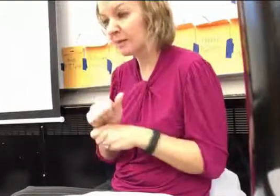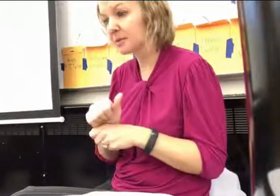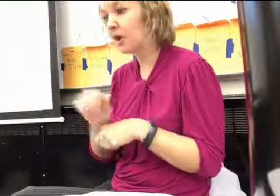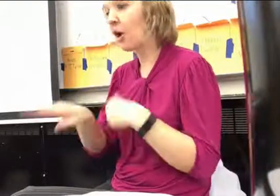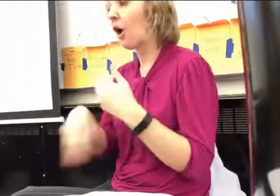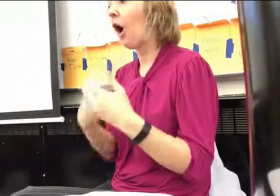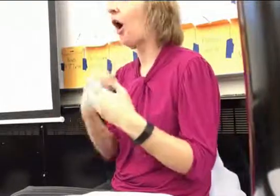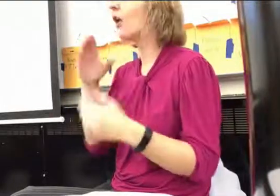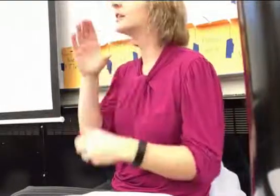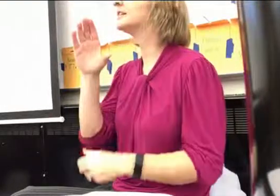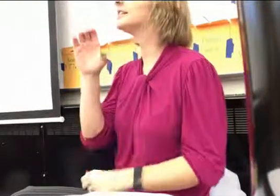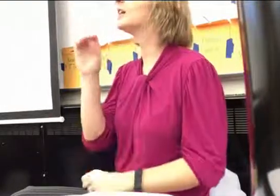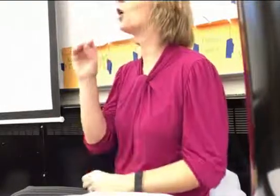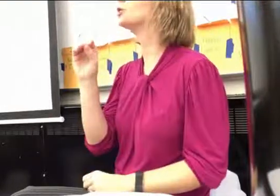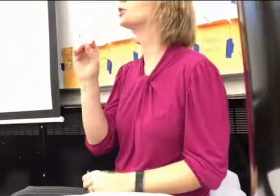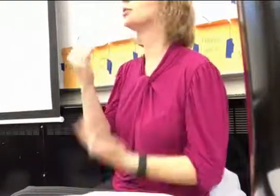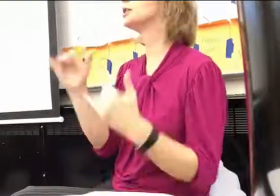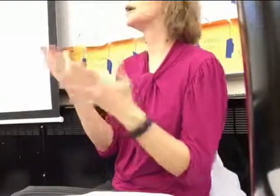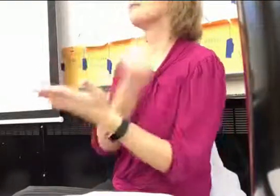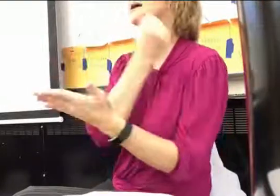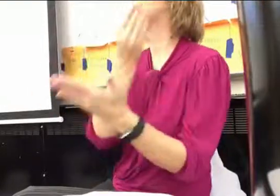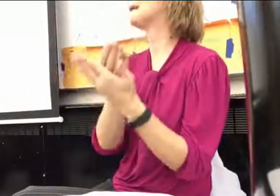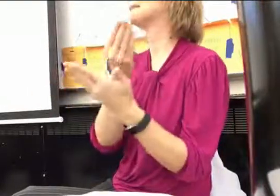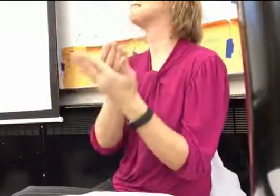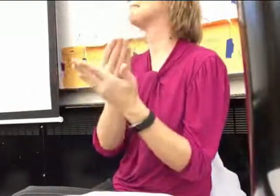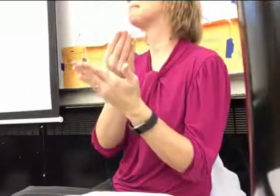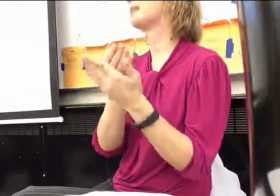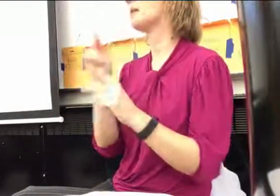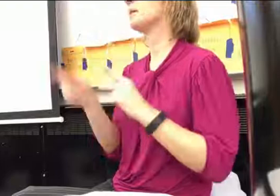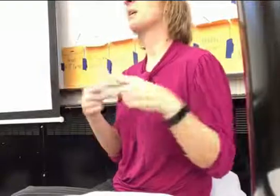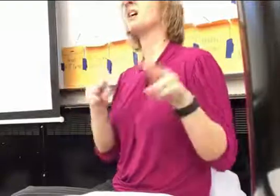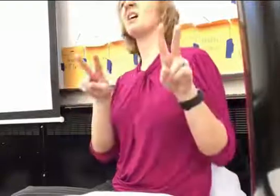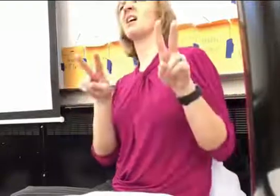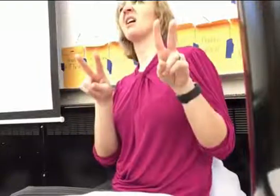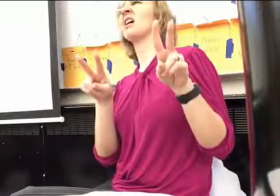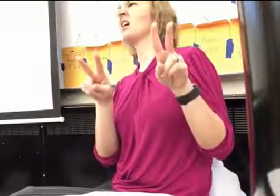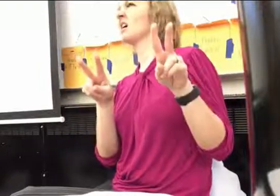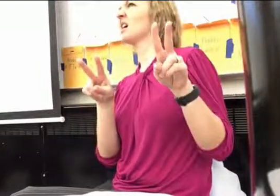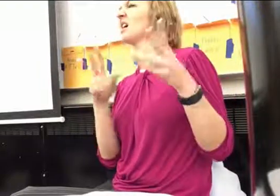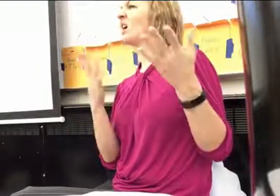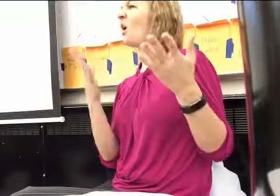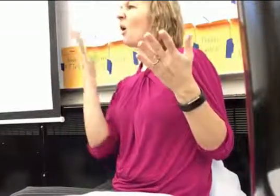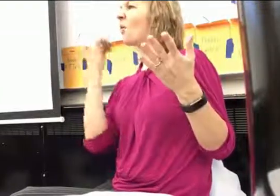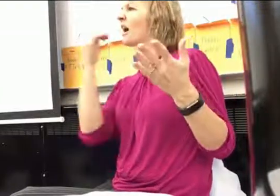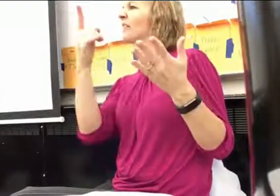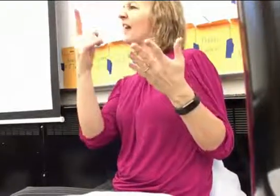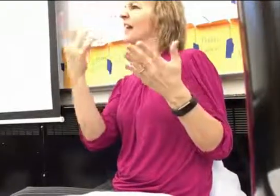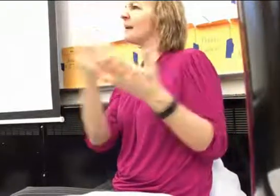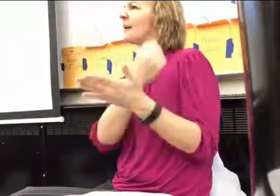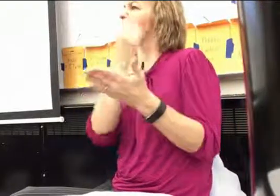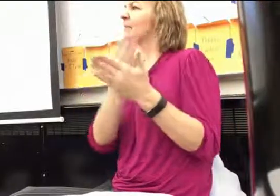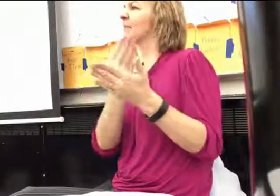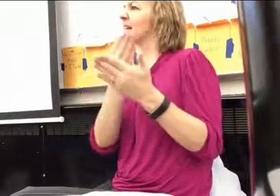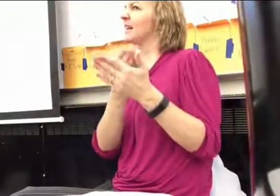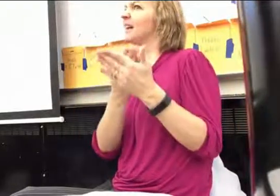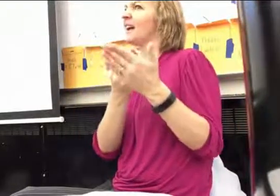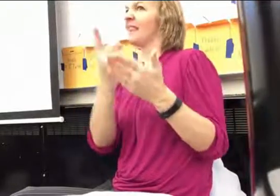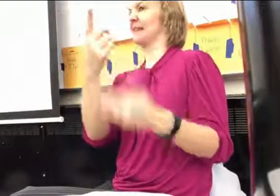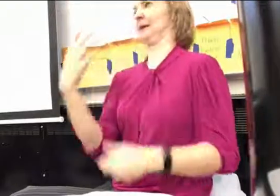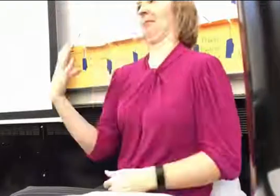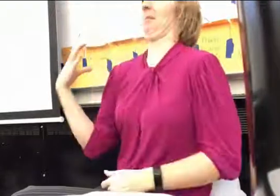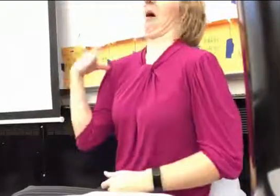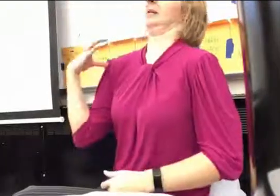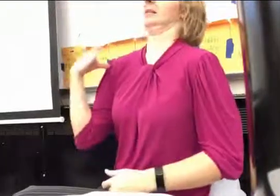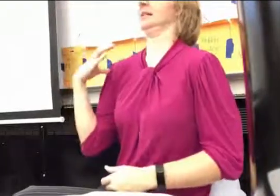all the CEOs were making a ton of money. And what people started to say is, why are these guys making money, these